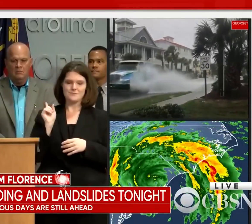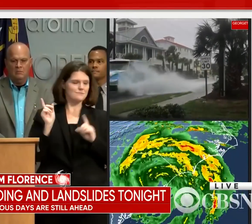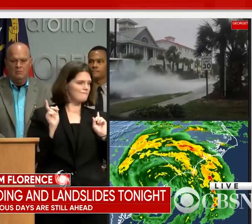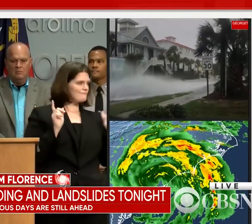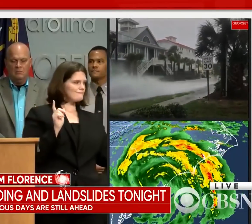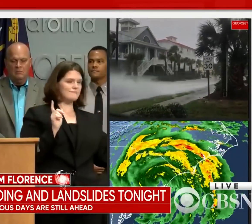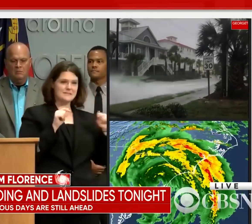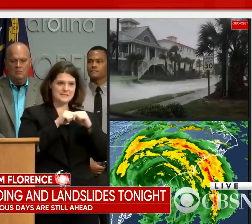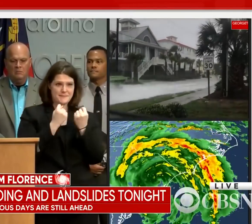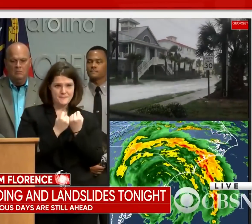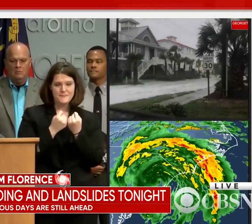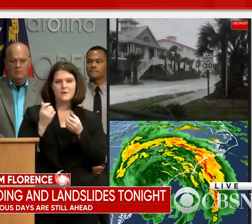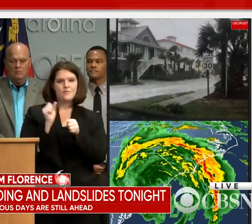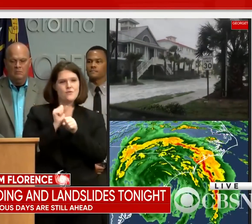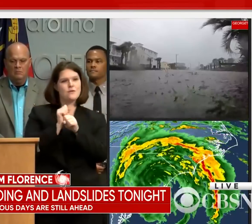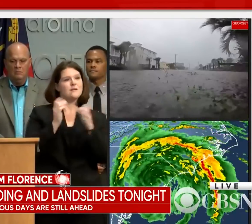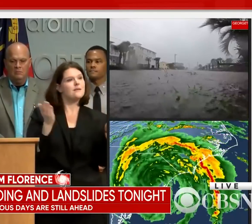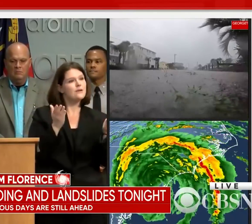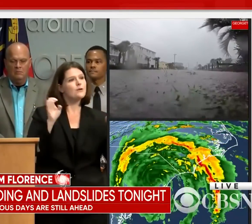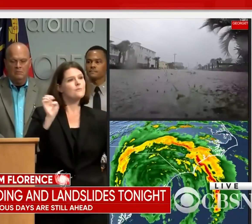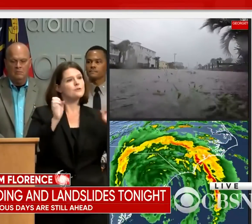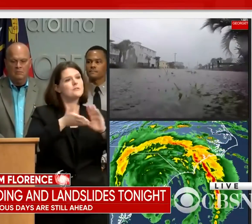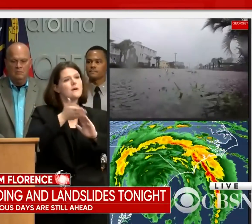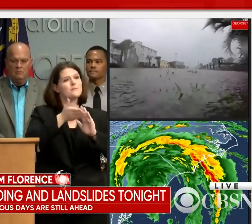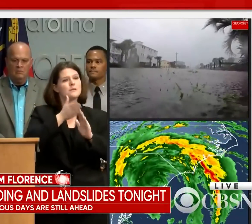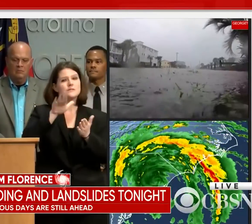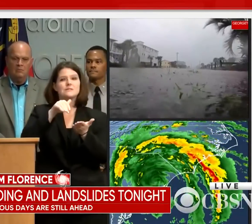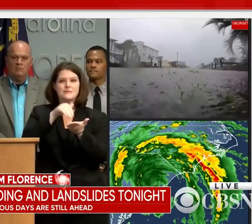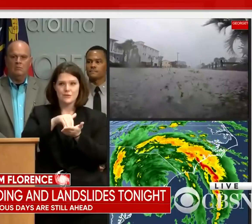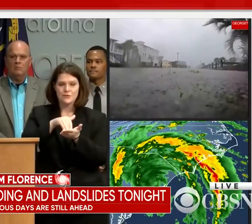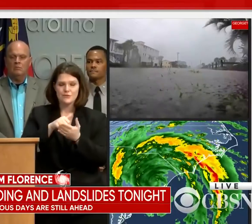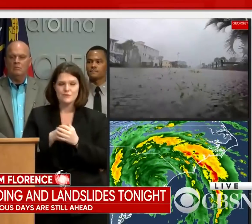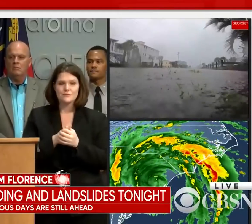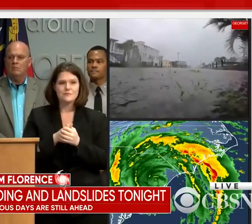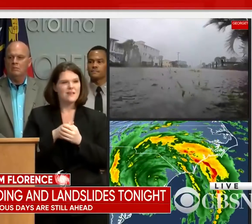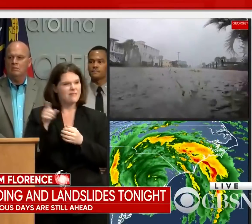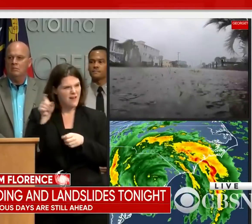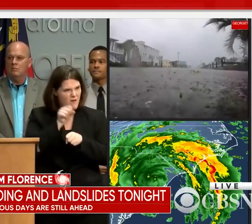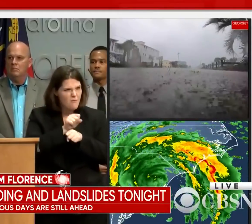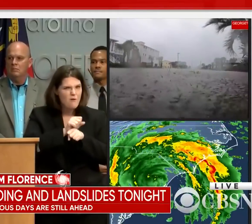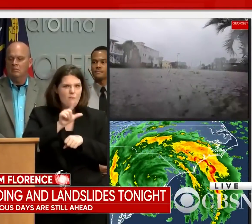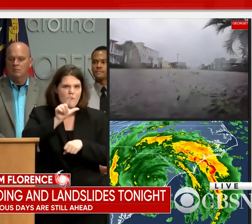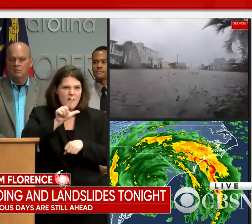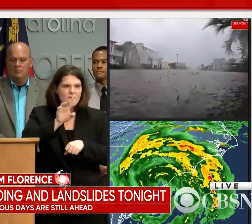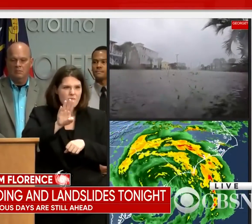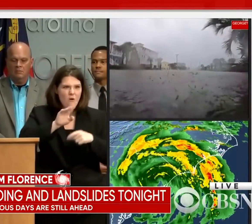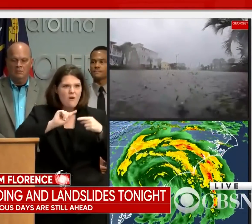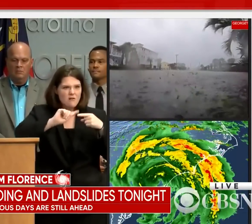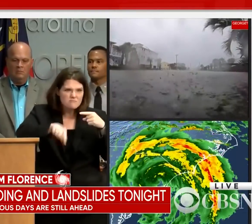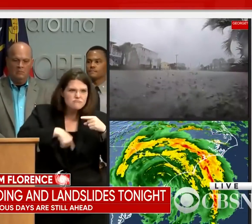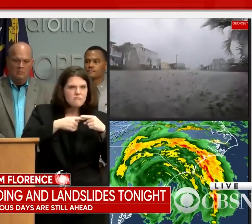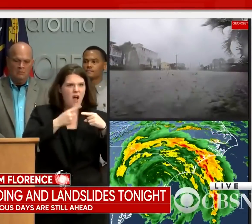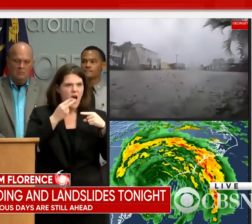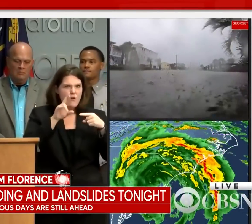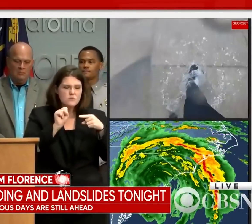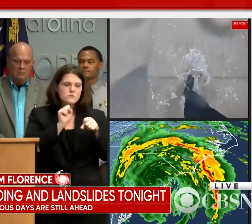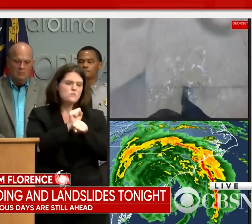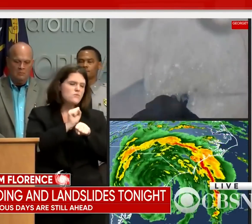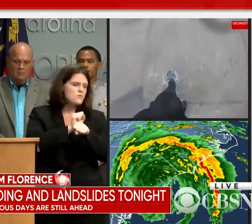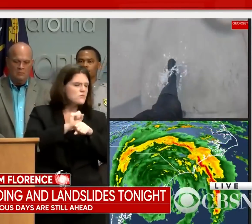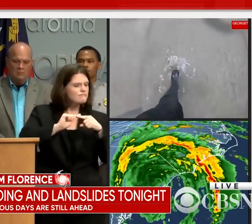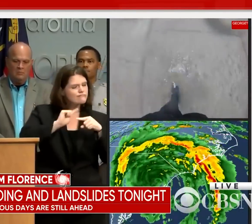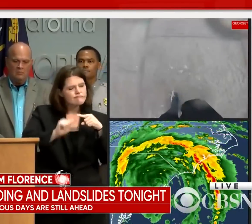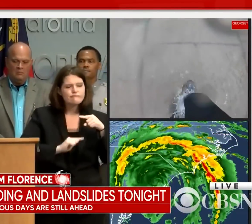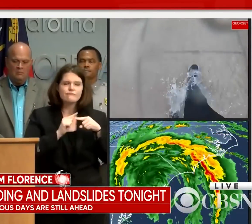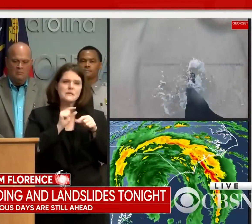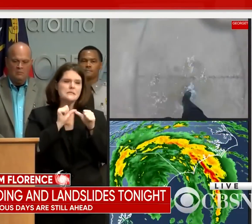team who are working here at the Emergency Operations Center 24/7. They're working around the clock